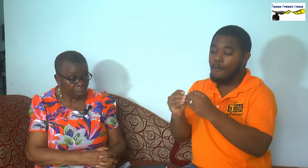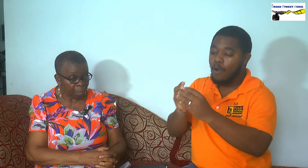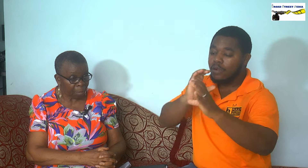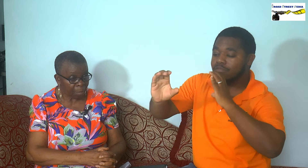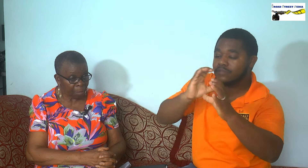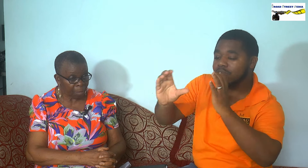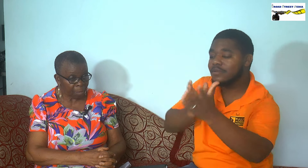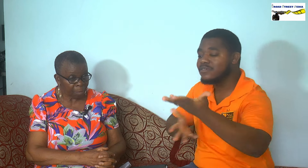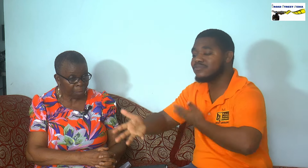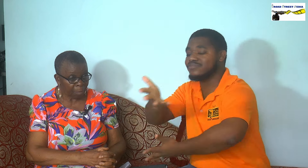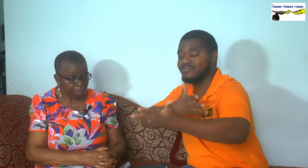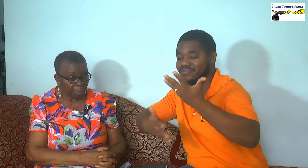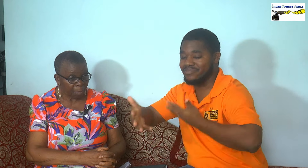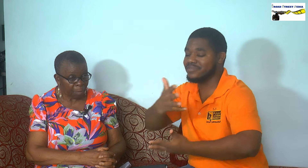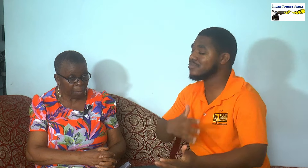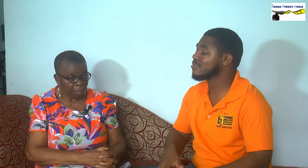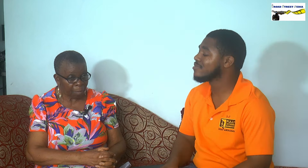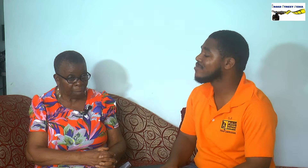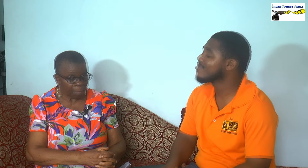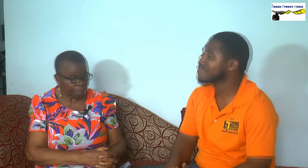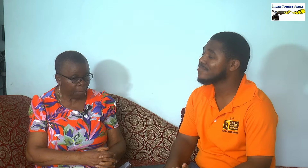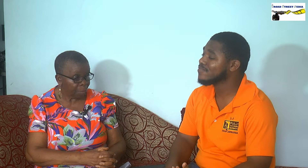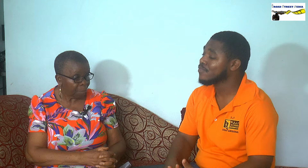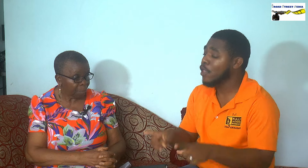them, communicate with them.